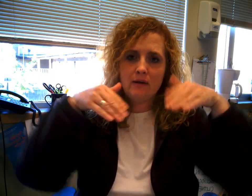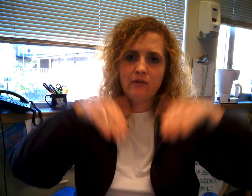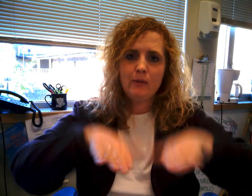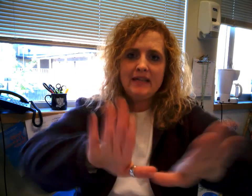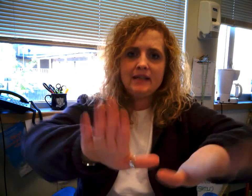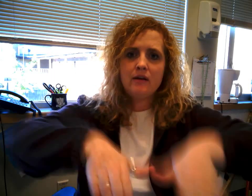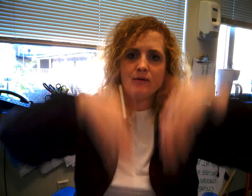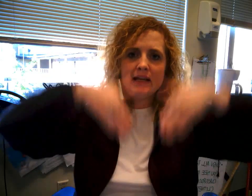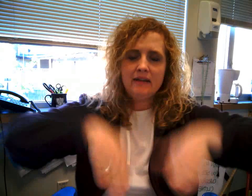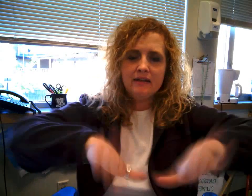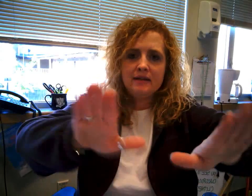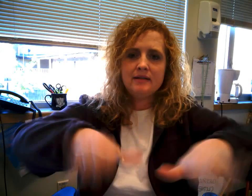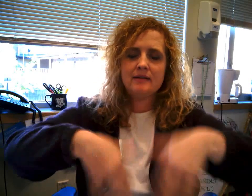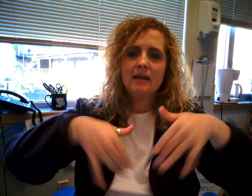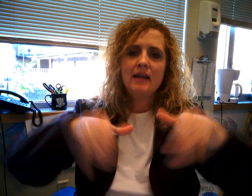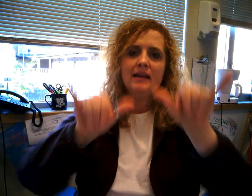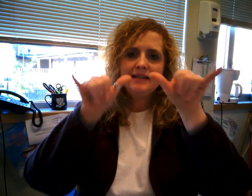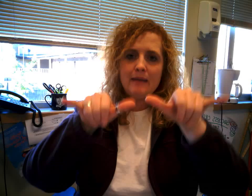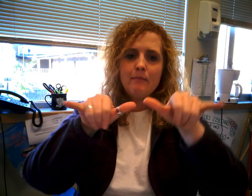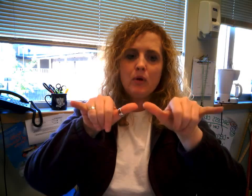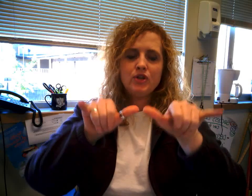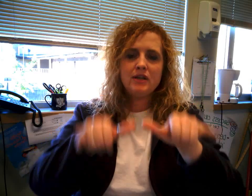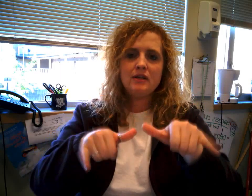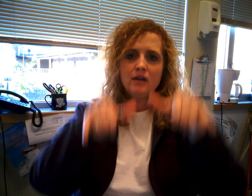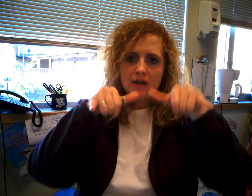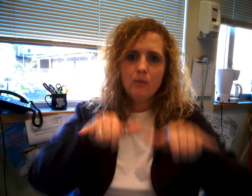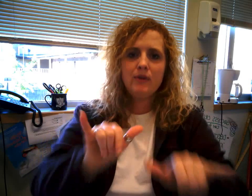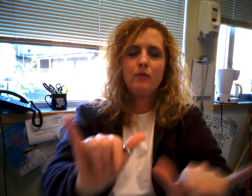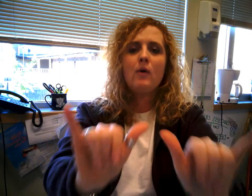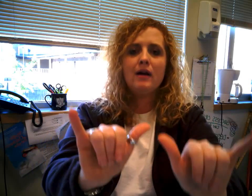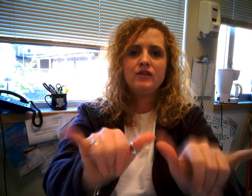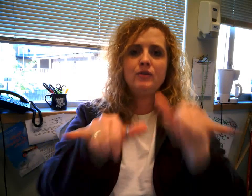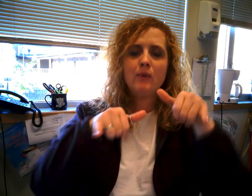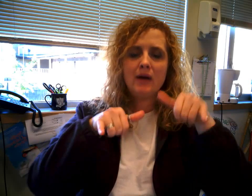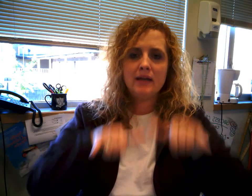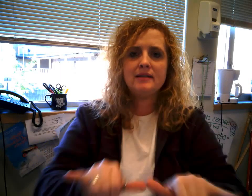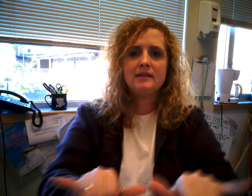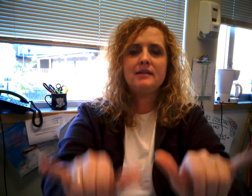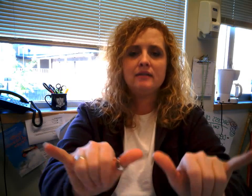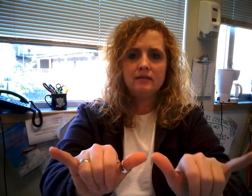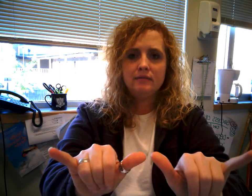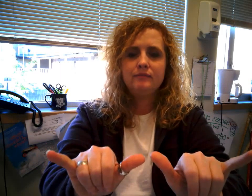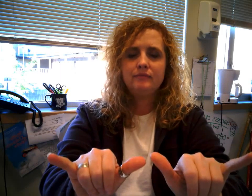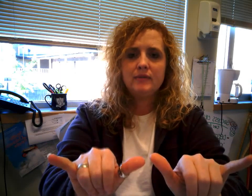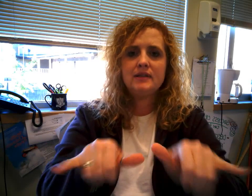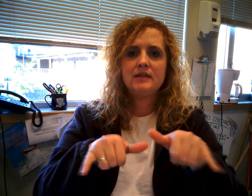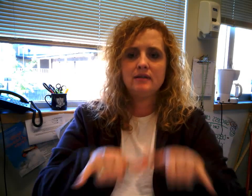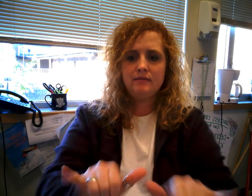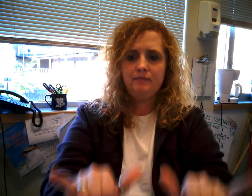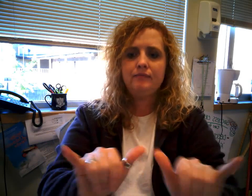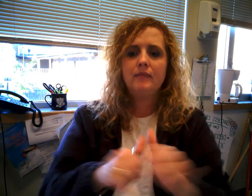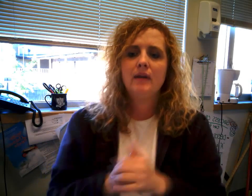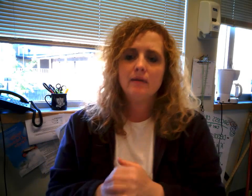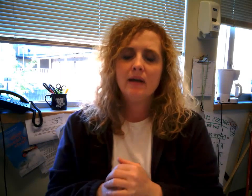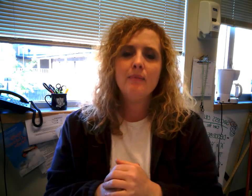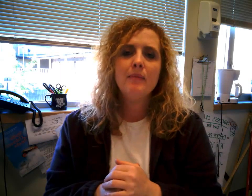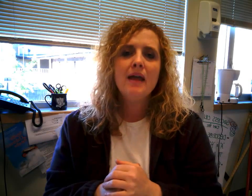These words we labeled the hurry up and misunderstood words. The first word